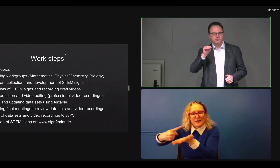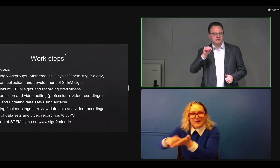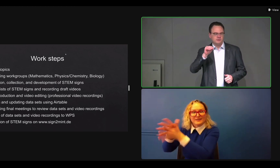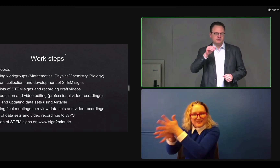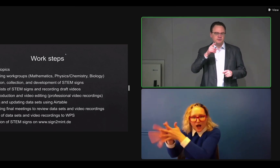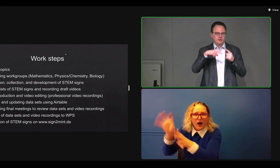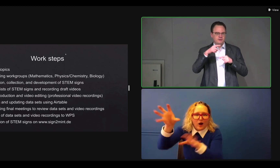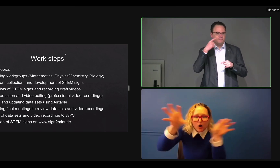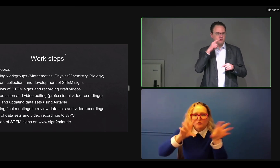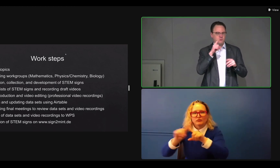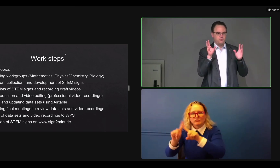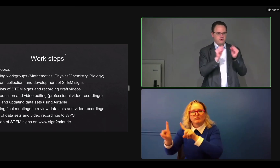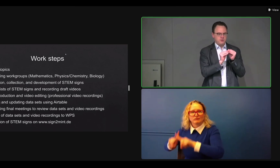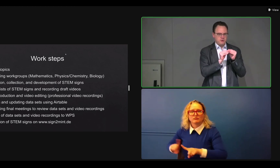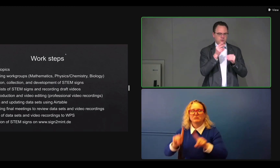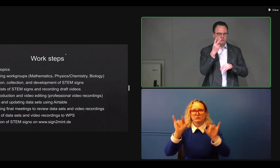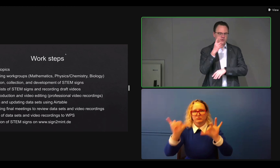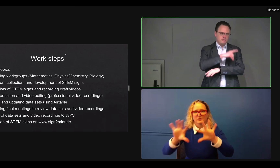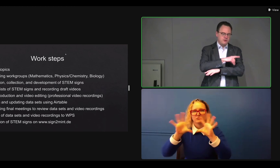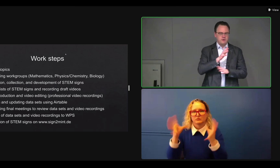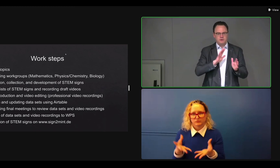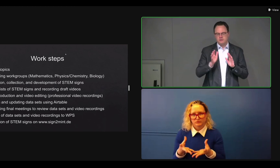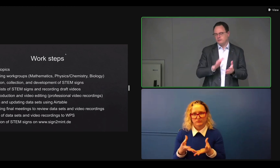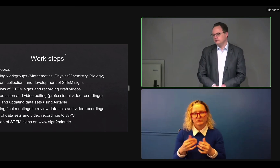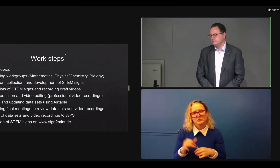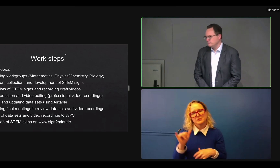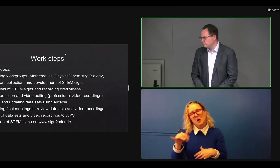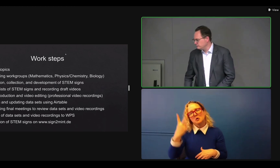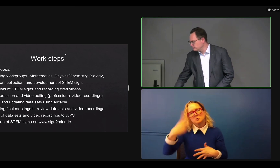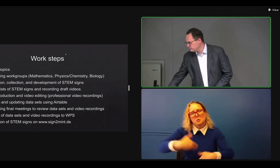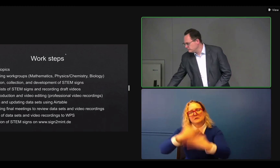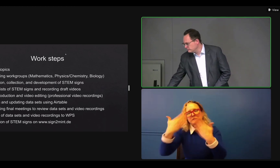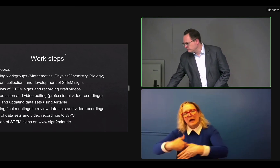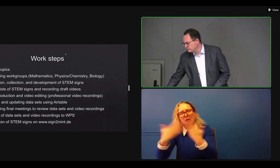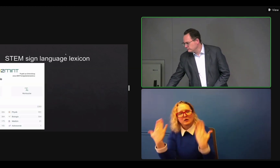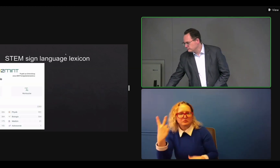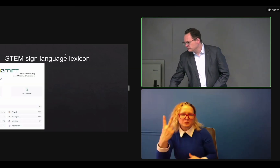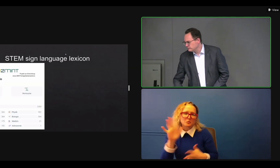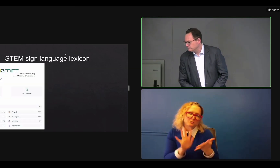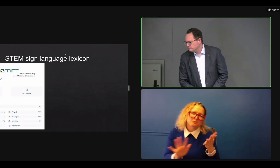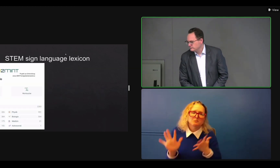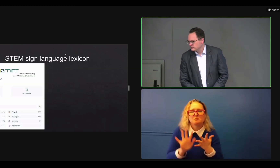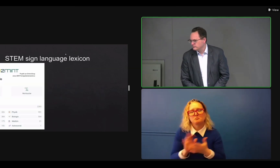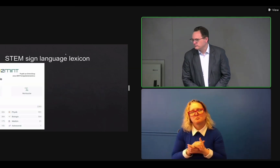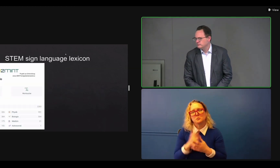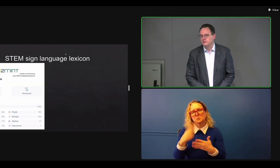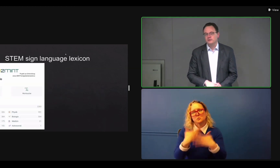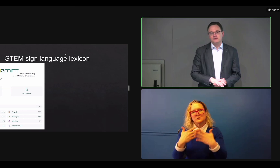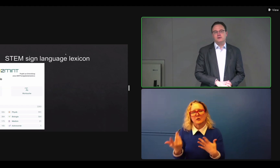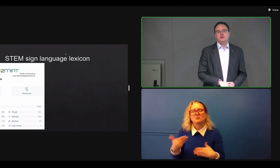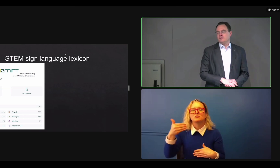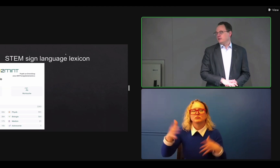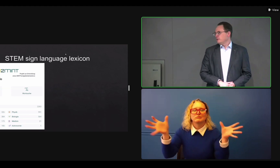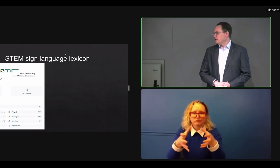say, roughly 100 to 150 signs through a 2-day workshop, and then had subsequent workshops where